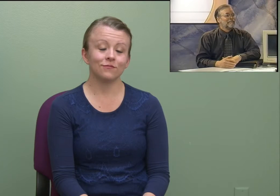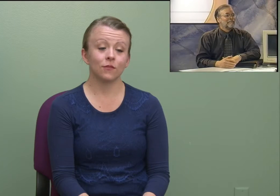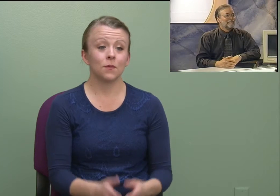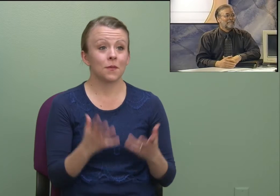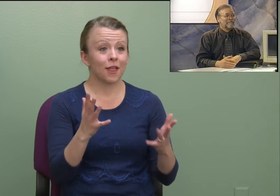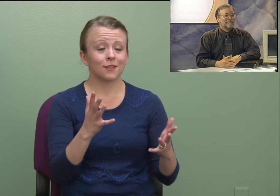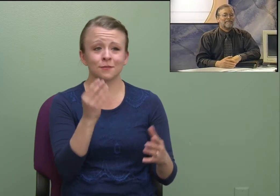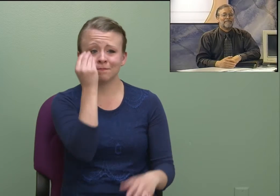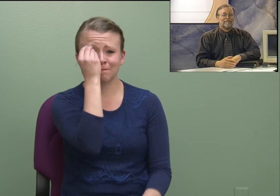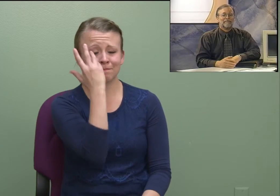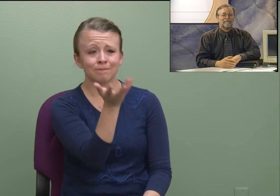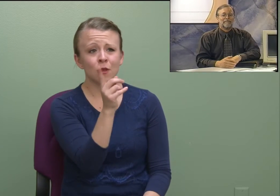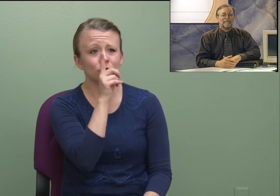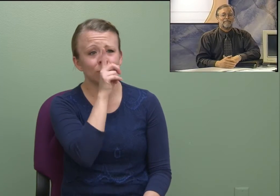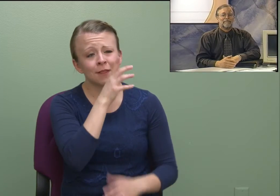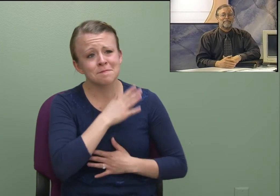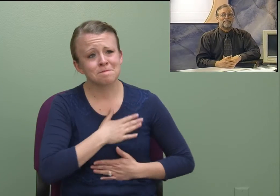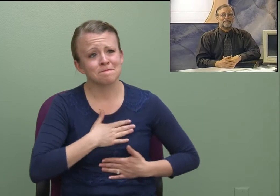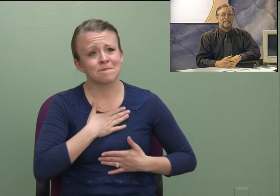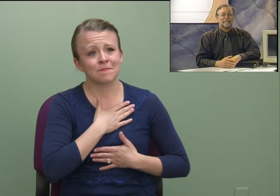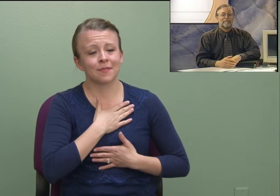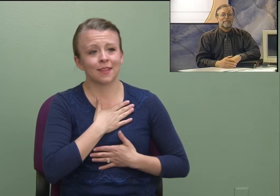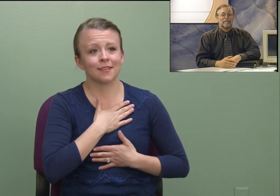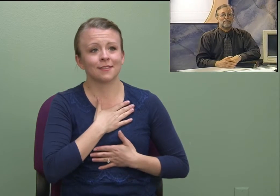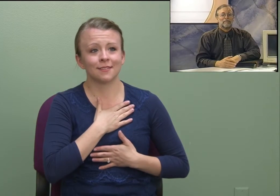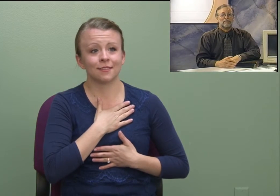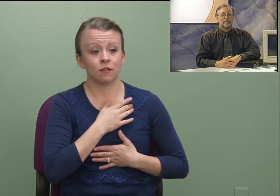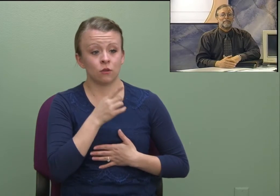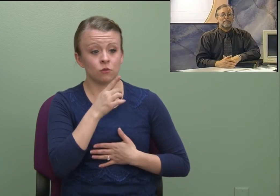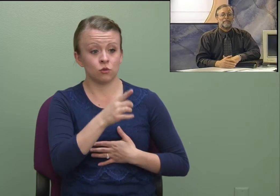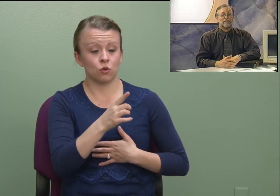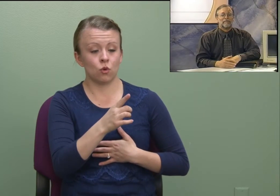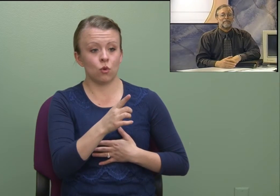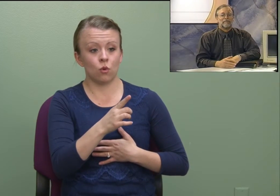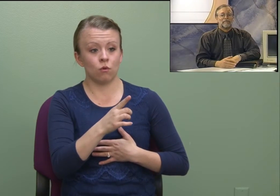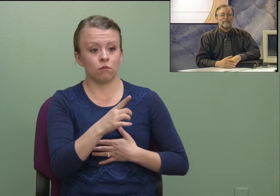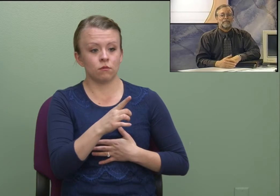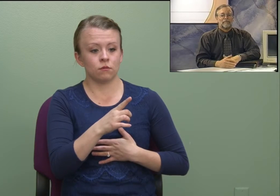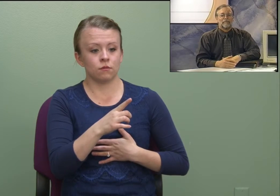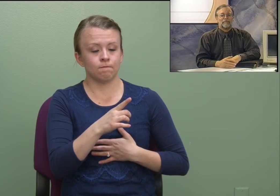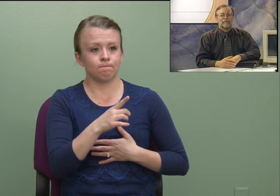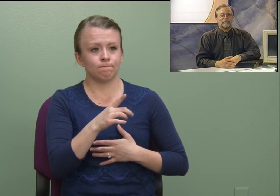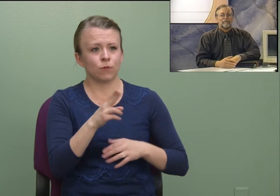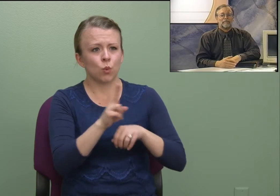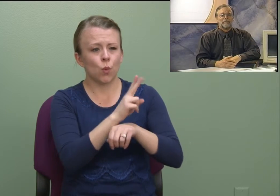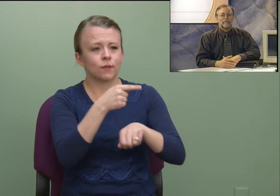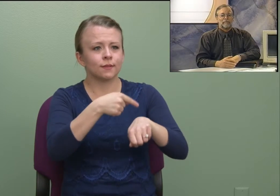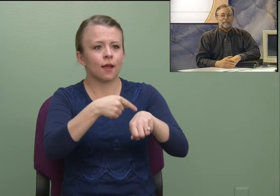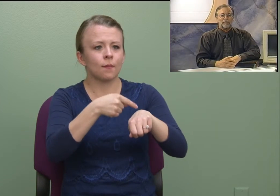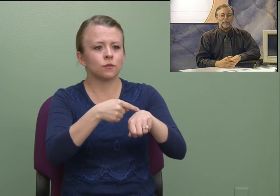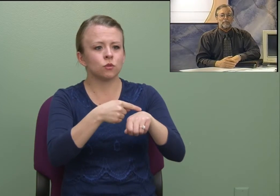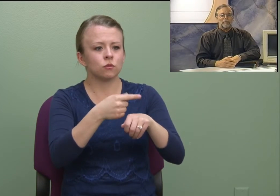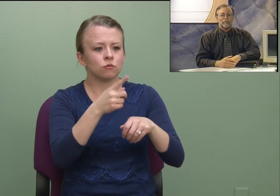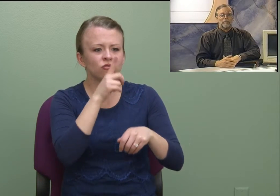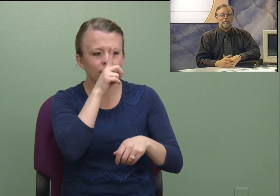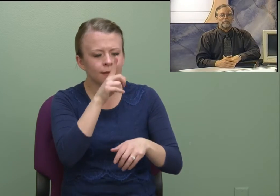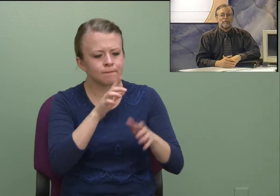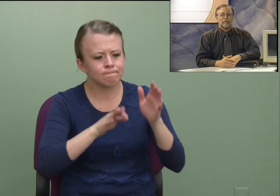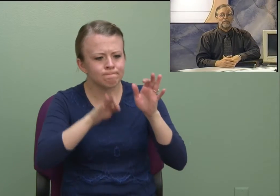Well, I just want to let you know I'm really pleased that you took the time to really find out what people